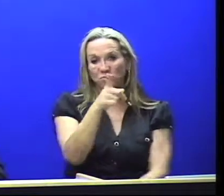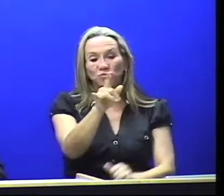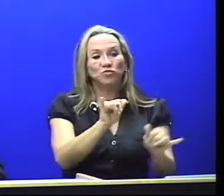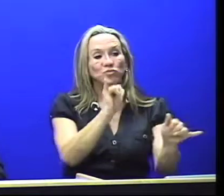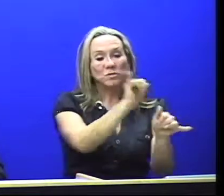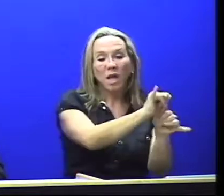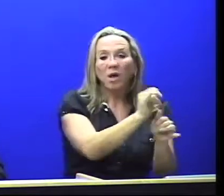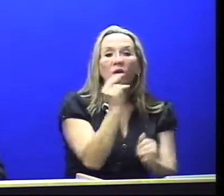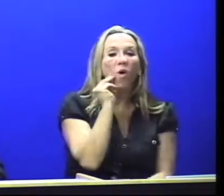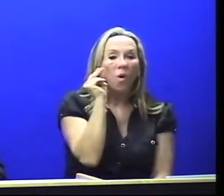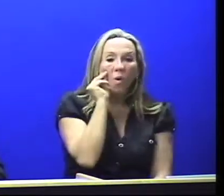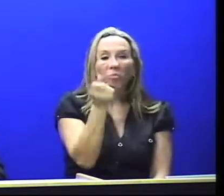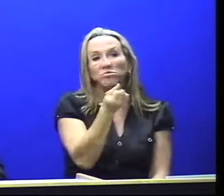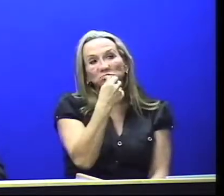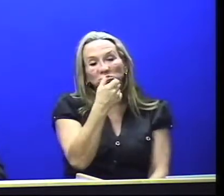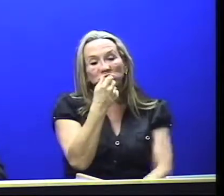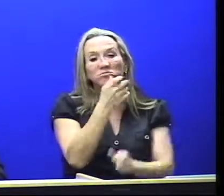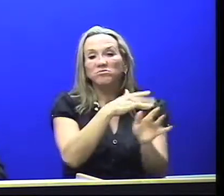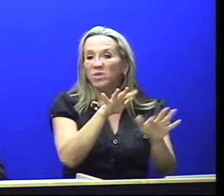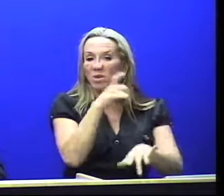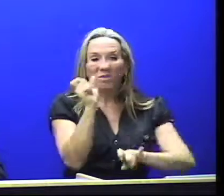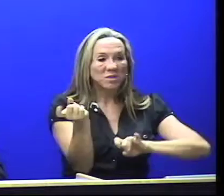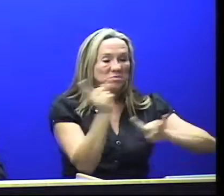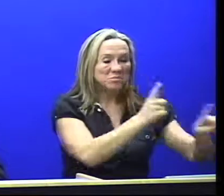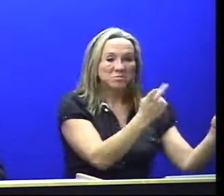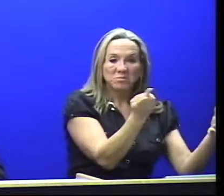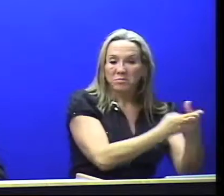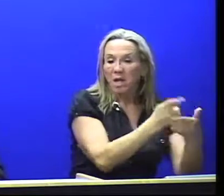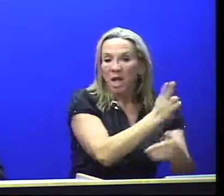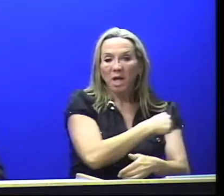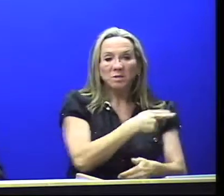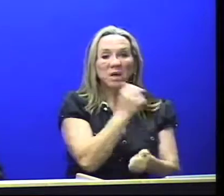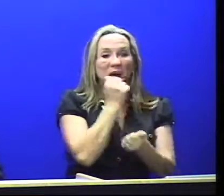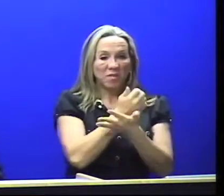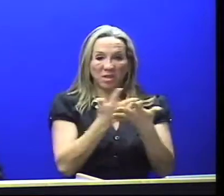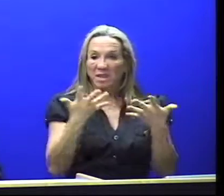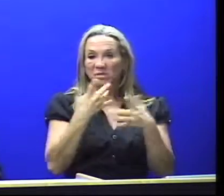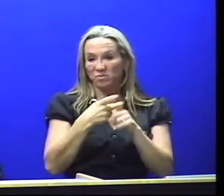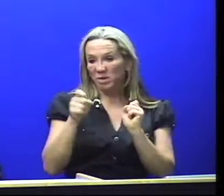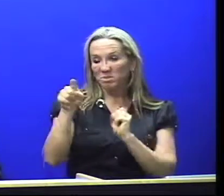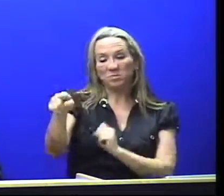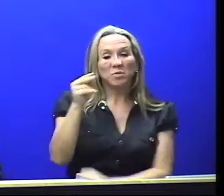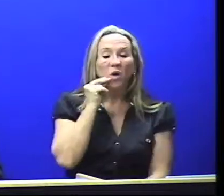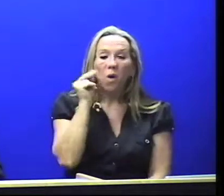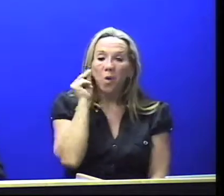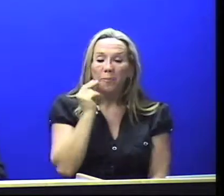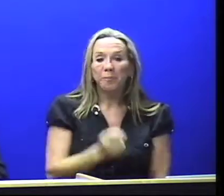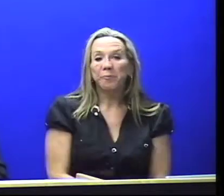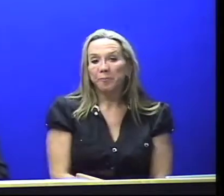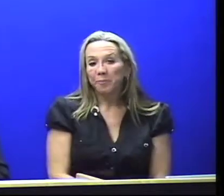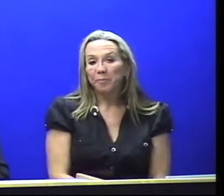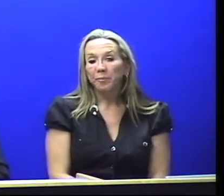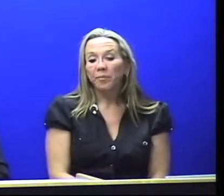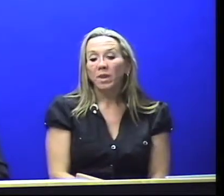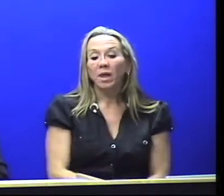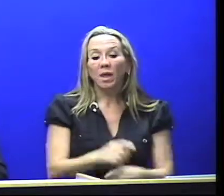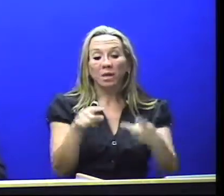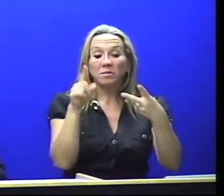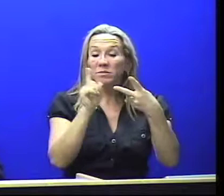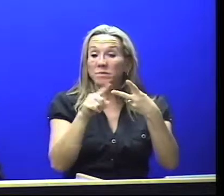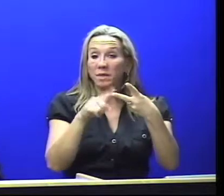home, and everything's dispensed in the clinic. When you have acute